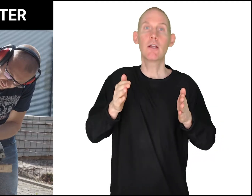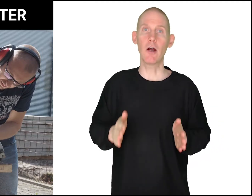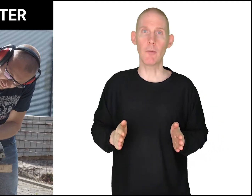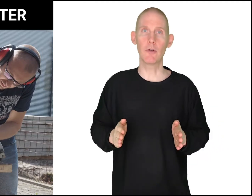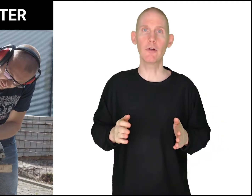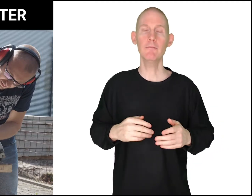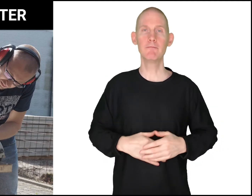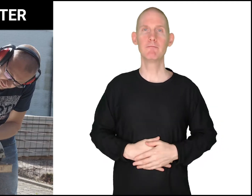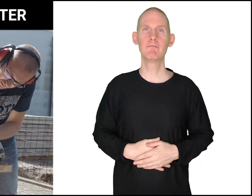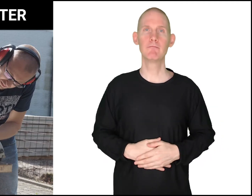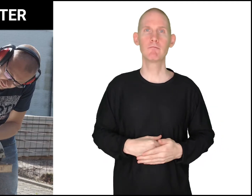Carpenter.